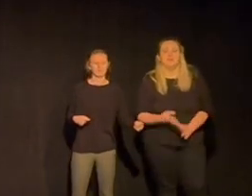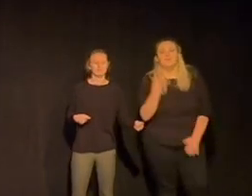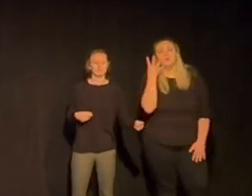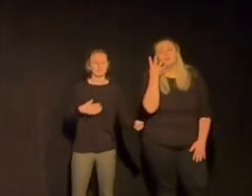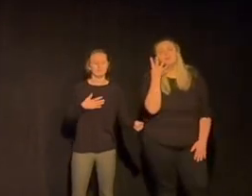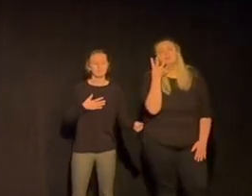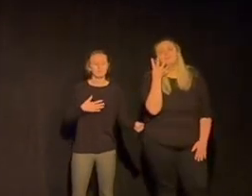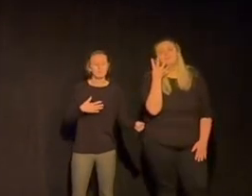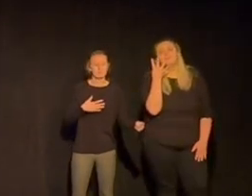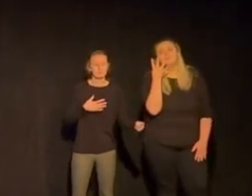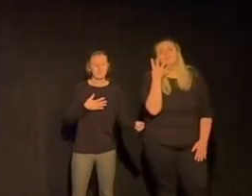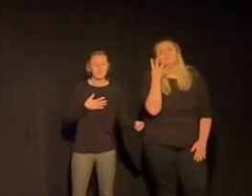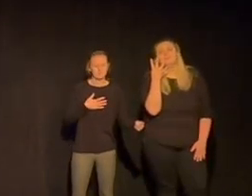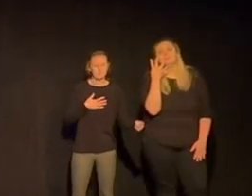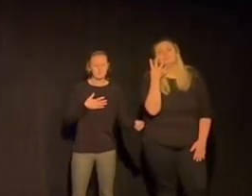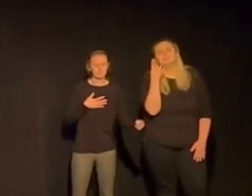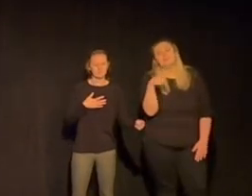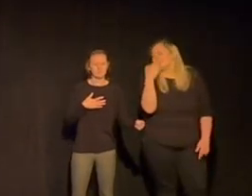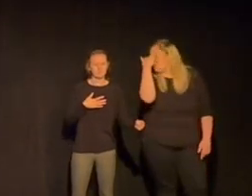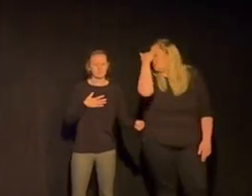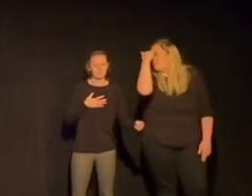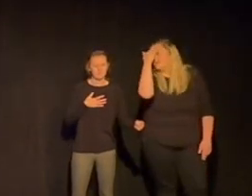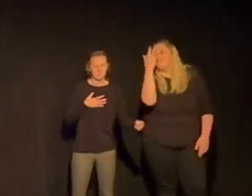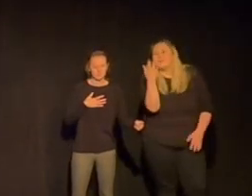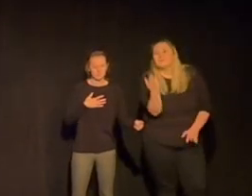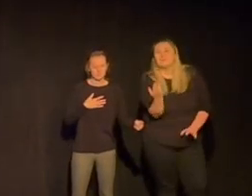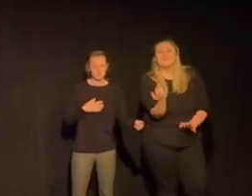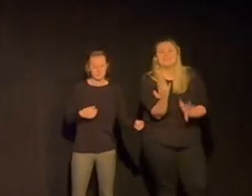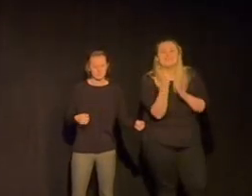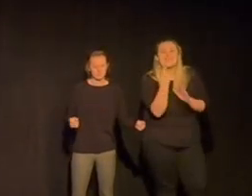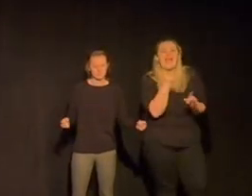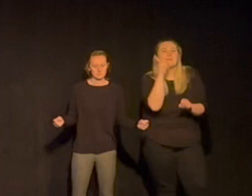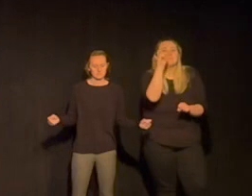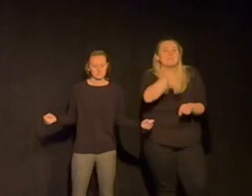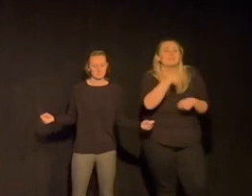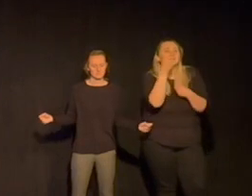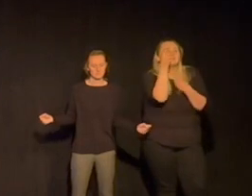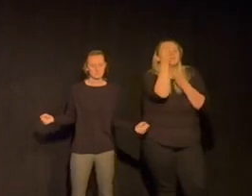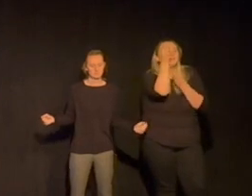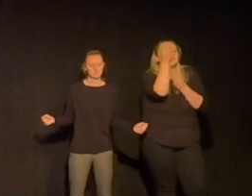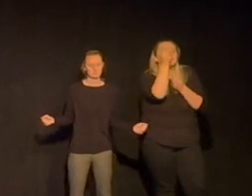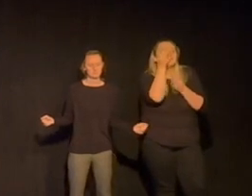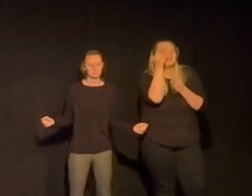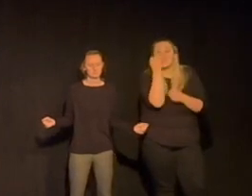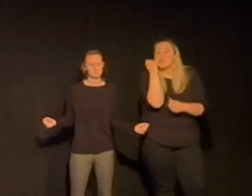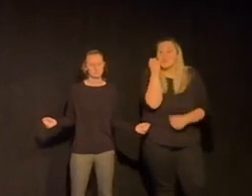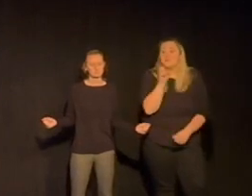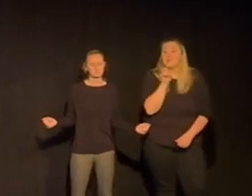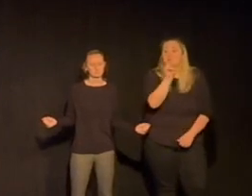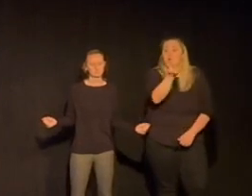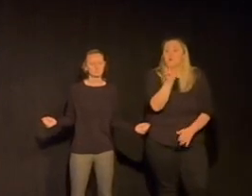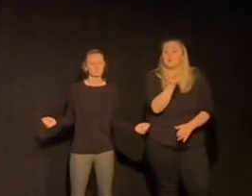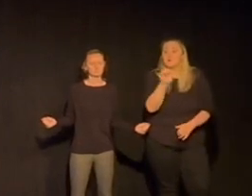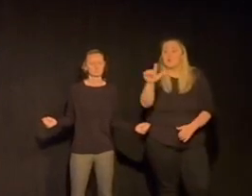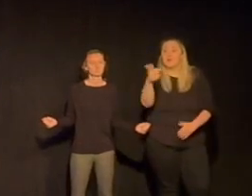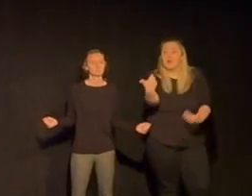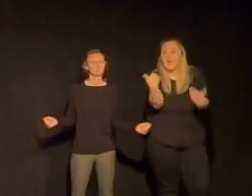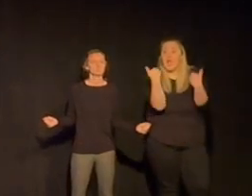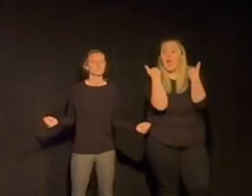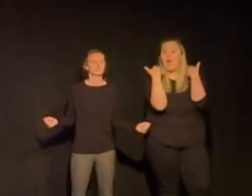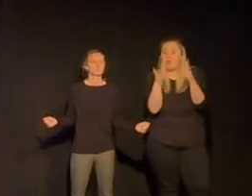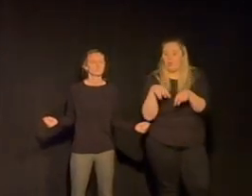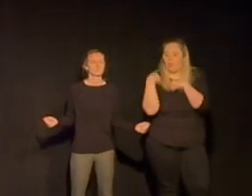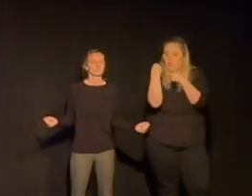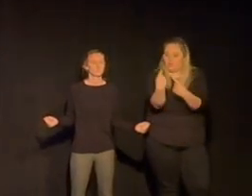Four. You know, I have to wonder, if Dr. Eel had this contraption all